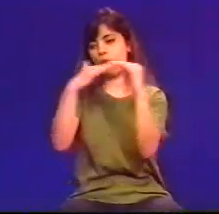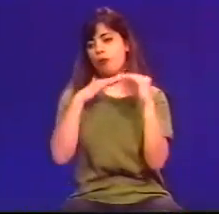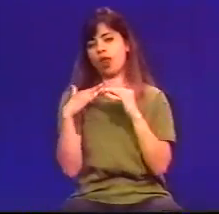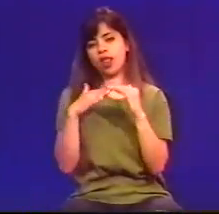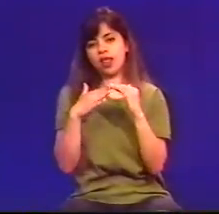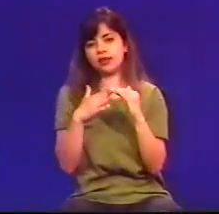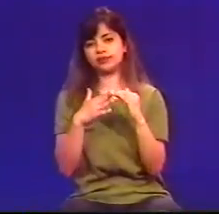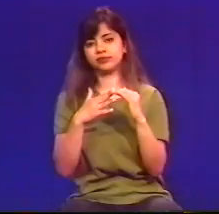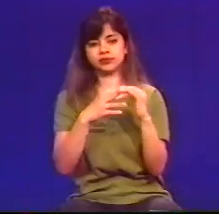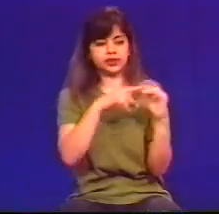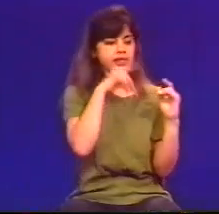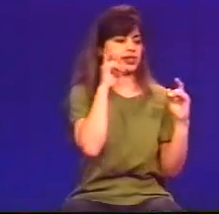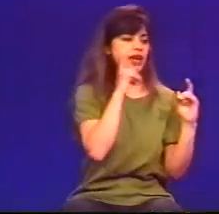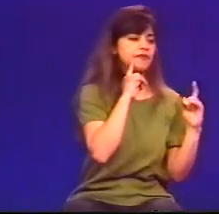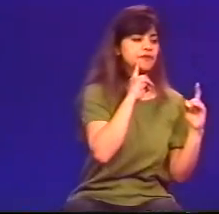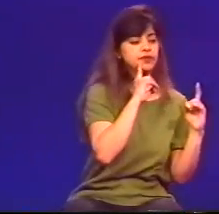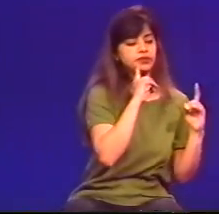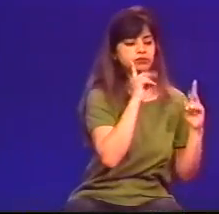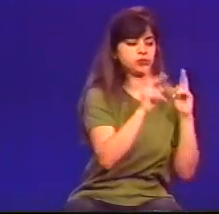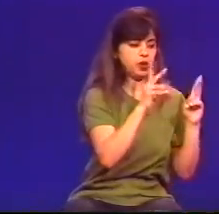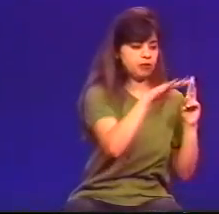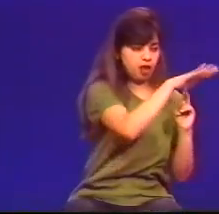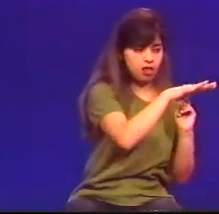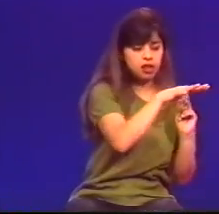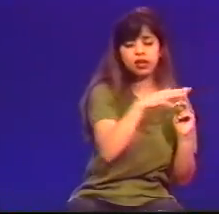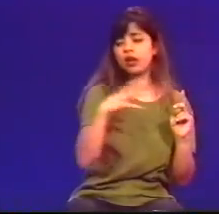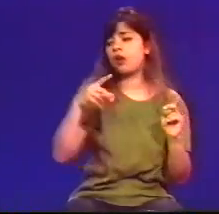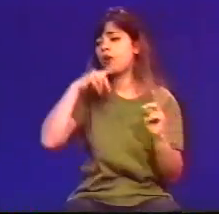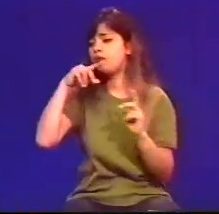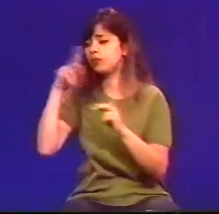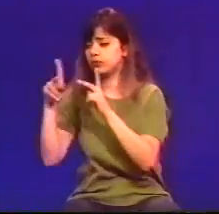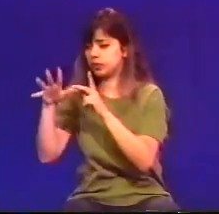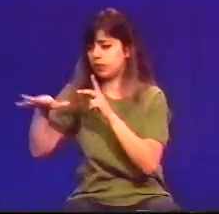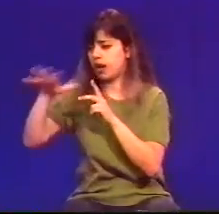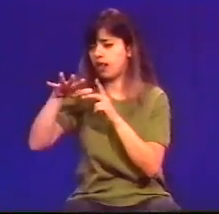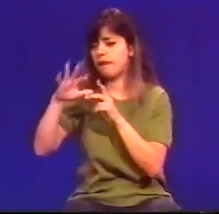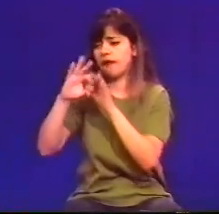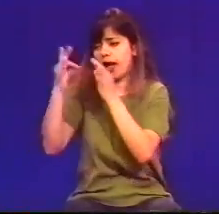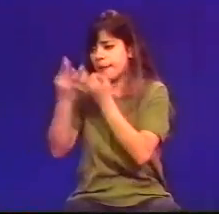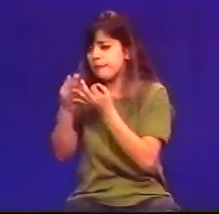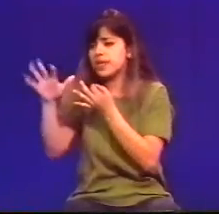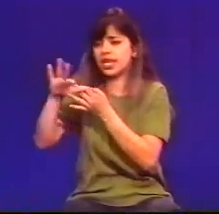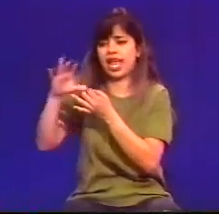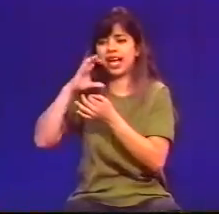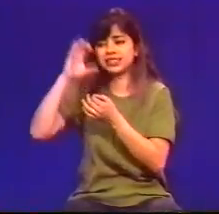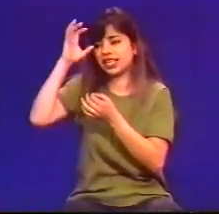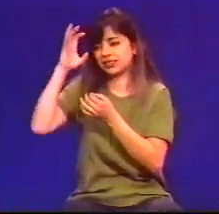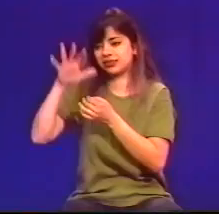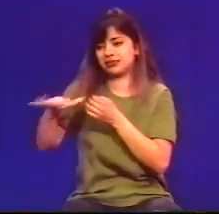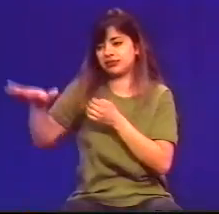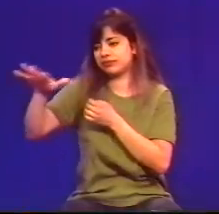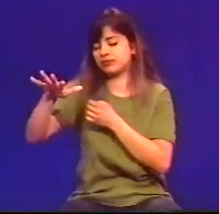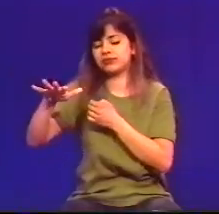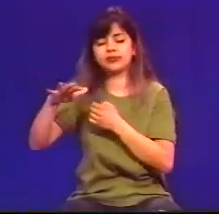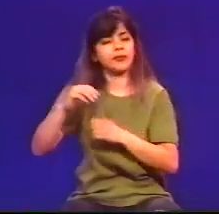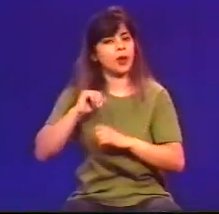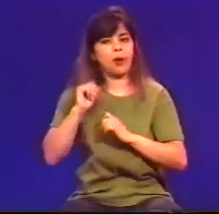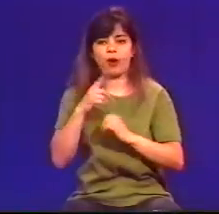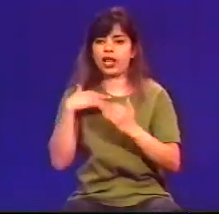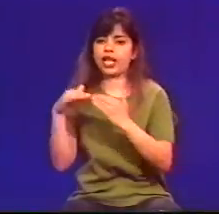with deaf people. I want to be able to be with deaf people or hearing people.